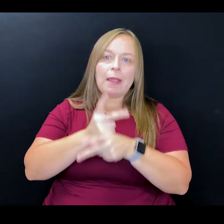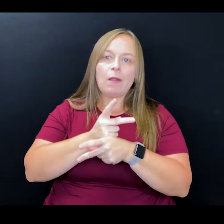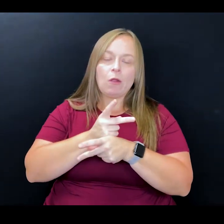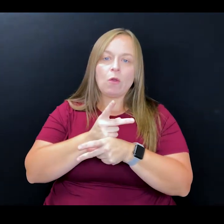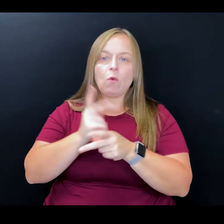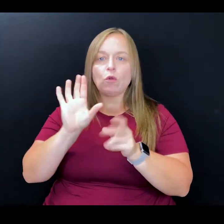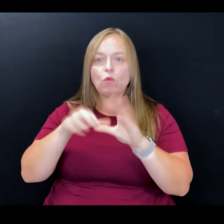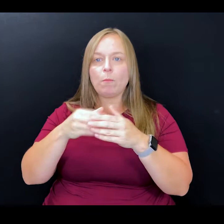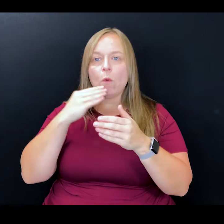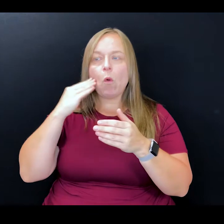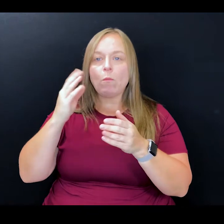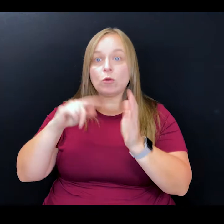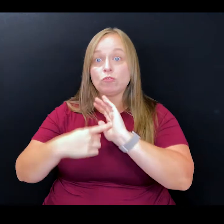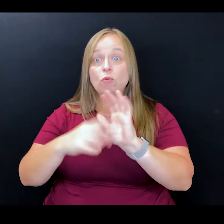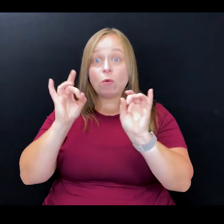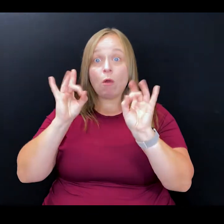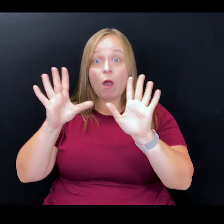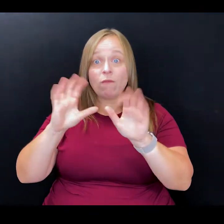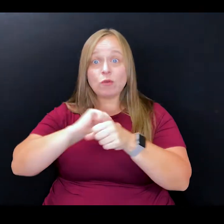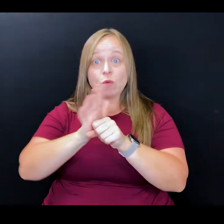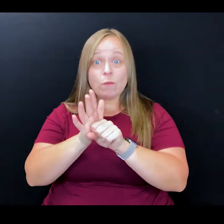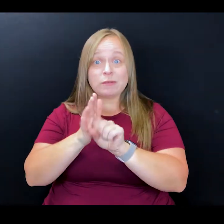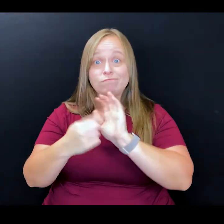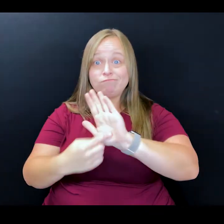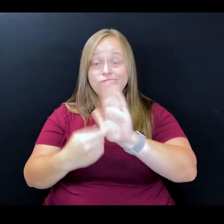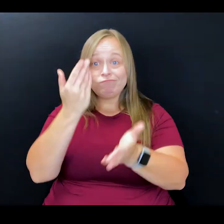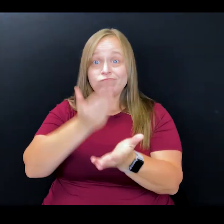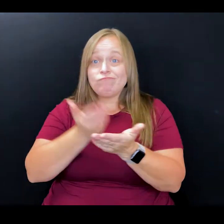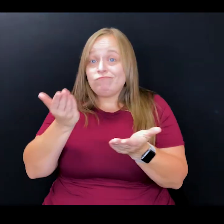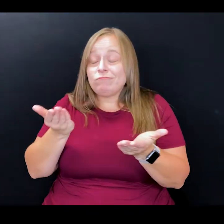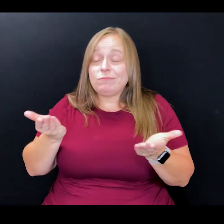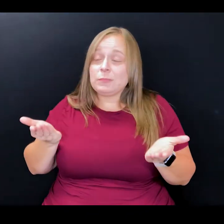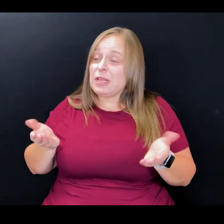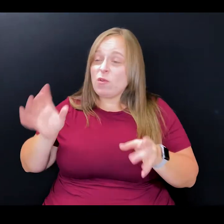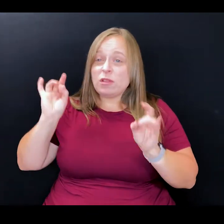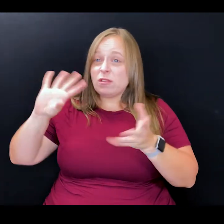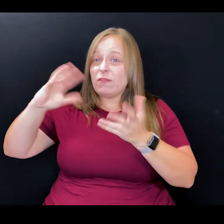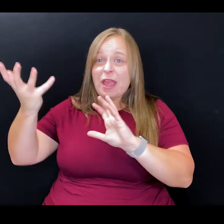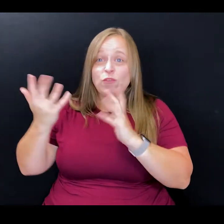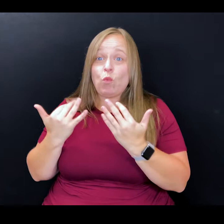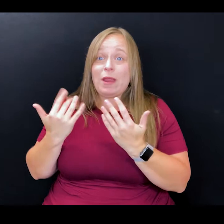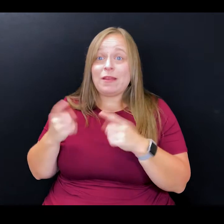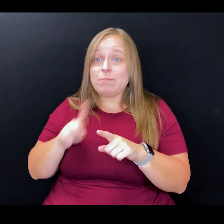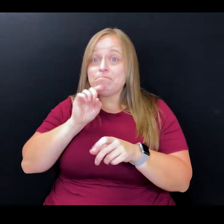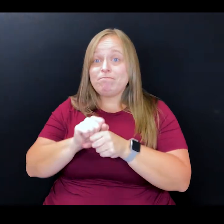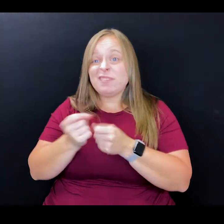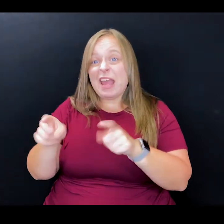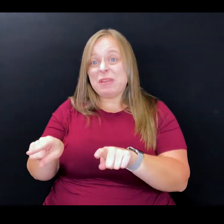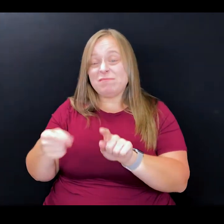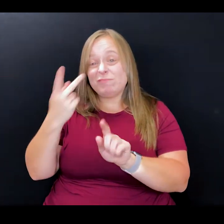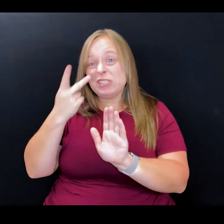setting that showed how horrible it is during this pandemic. I mean, it was a disaster waiting to happen, and you know